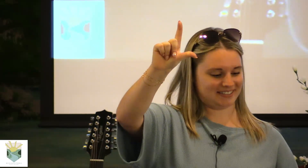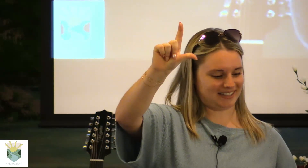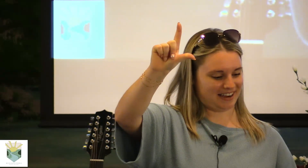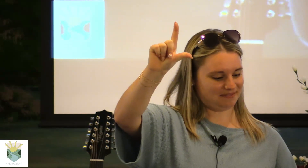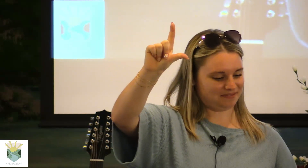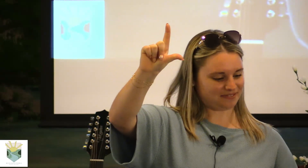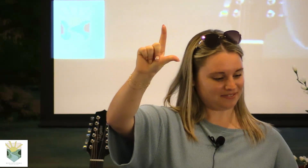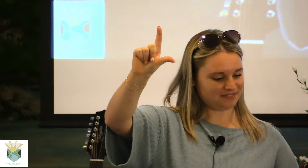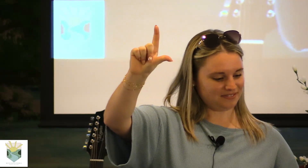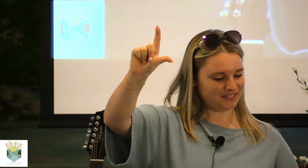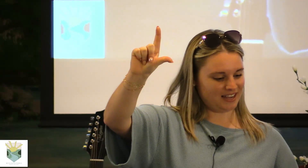like.